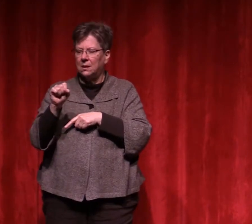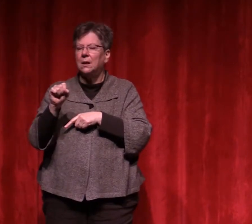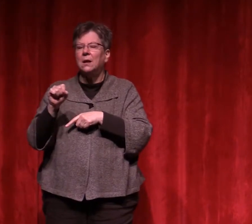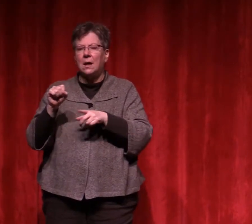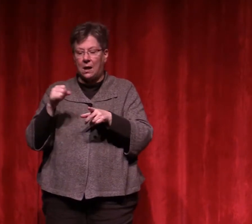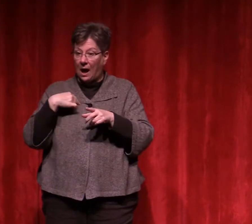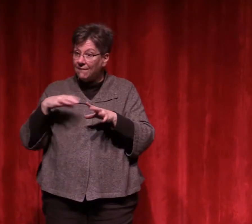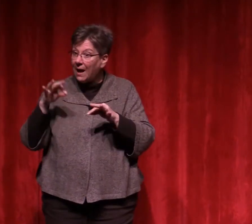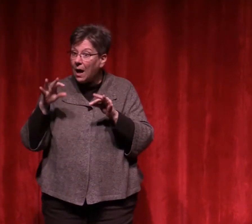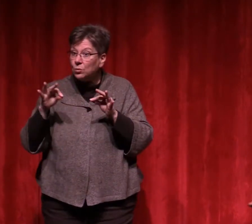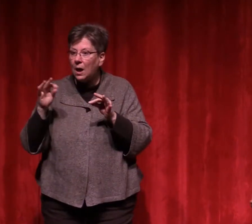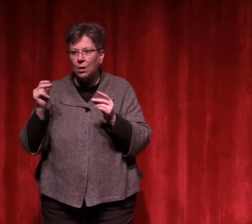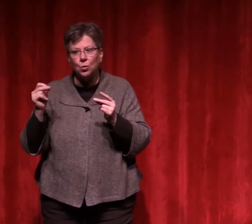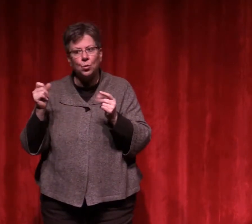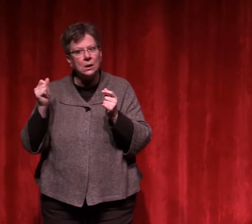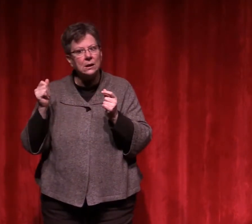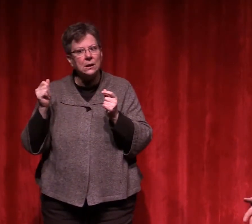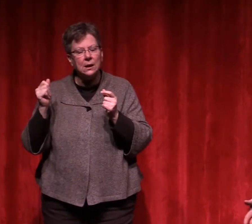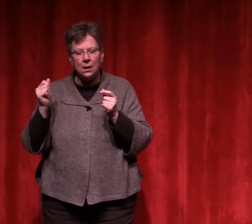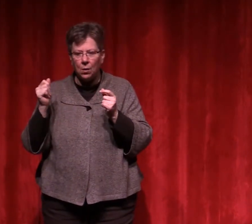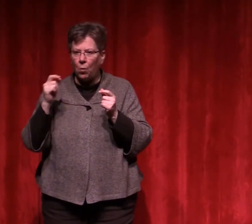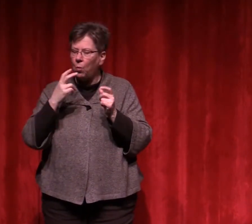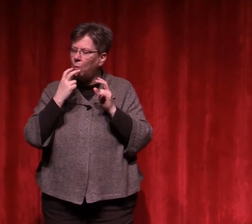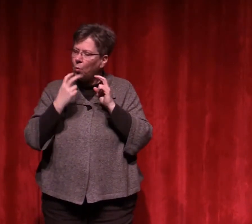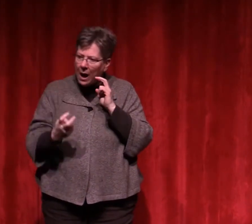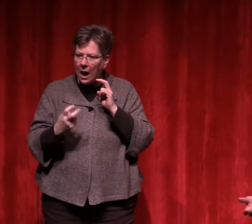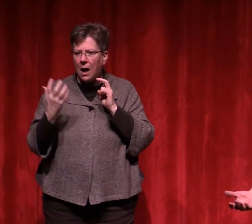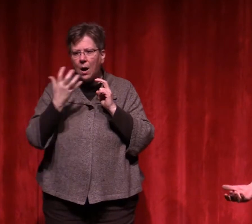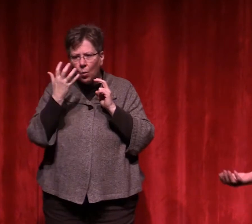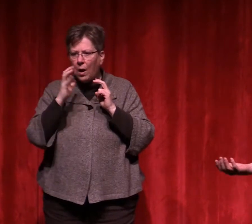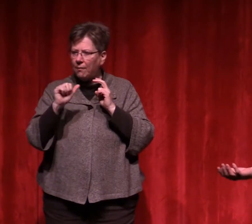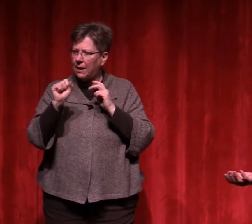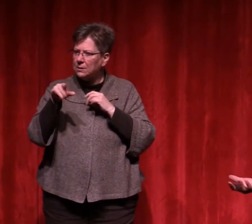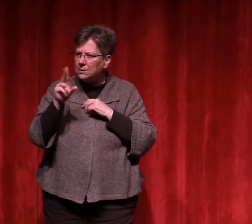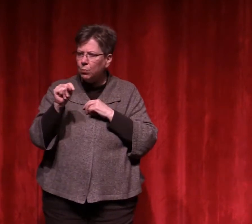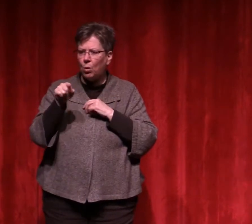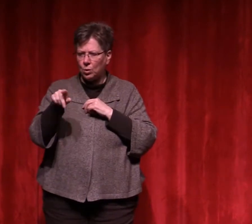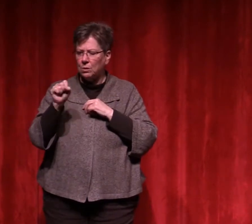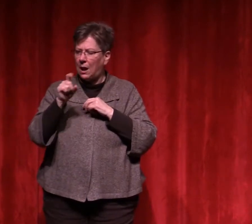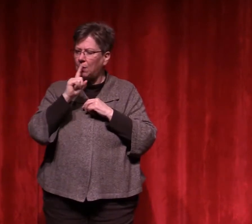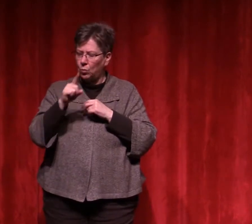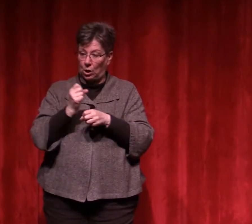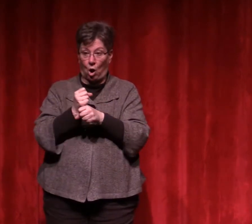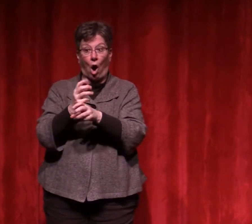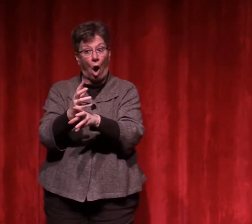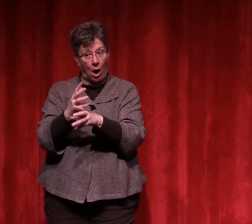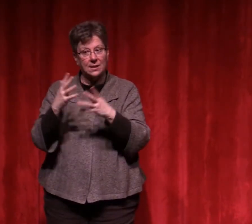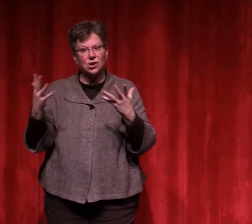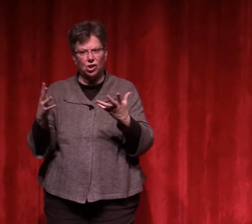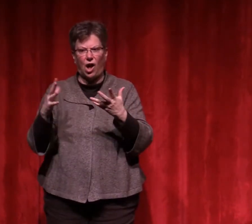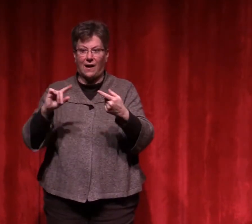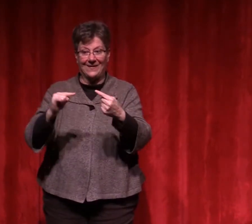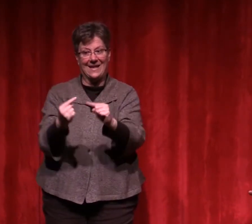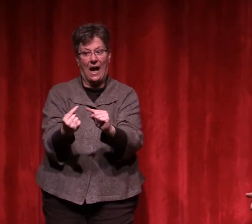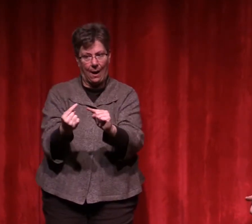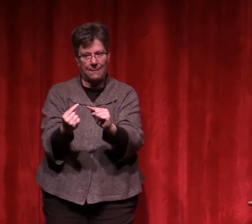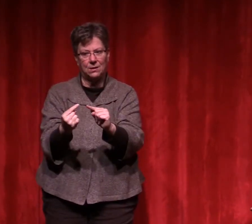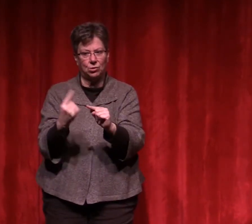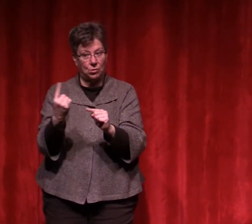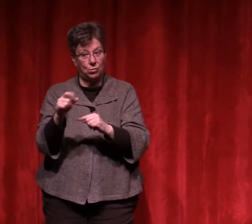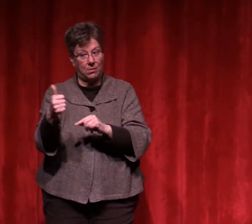I found out quickly how amazing that sport is. You can really cause a huge amount of damage to somebody,